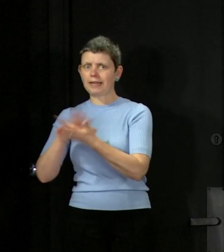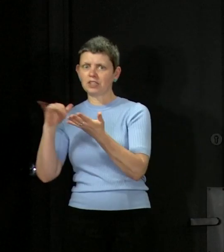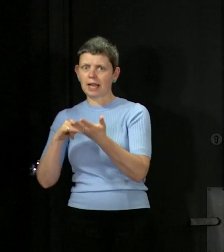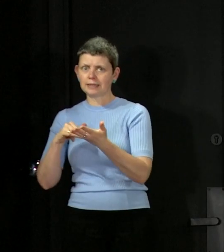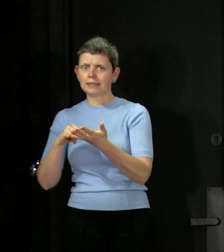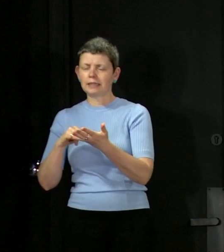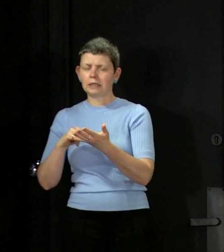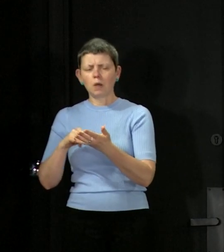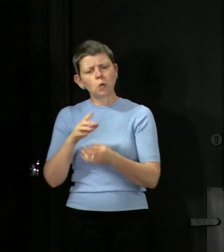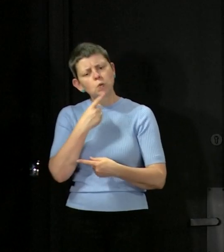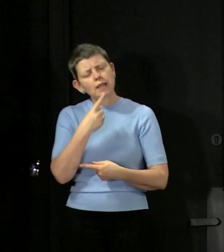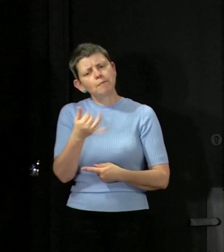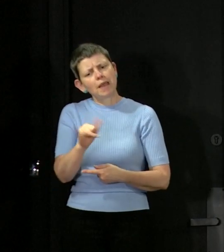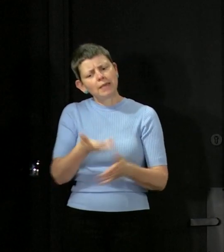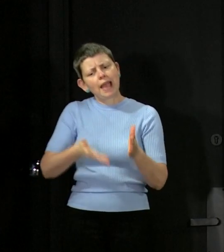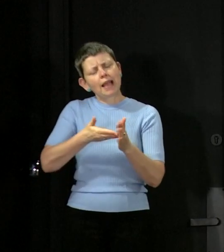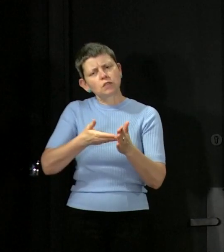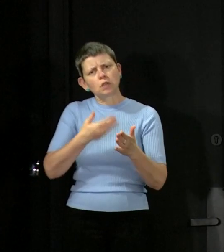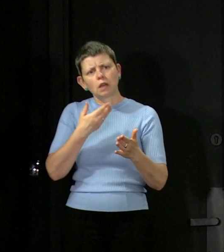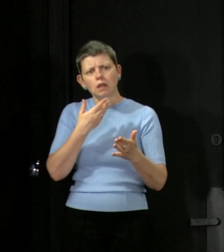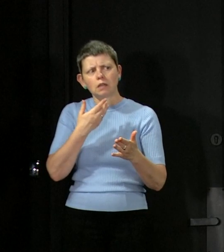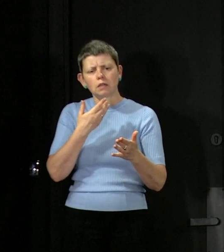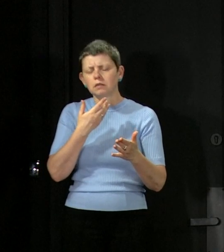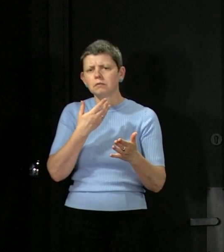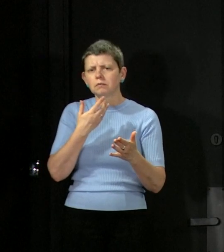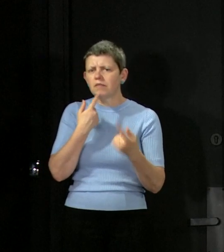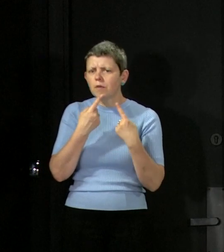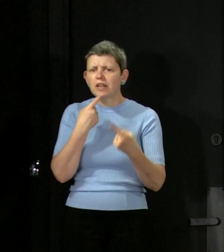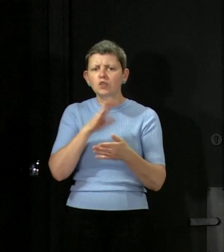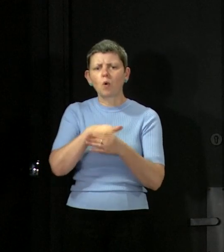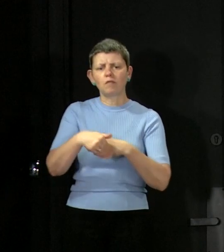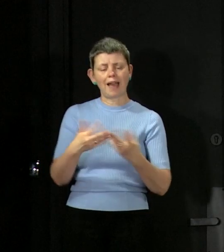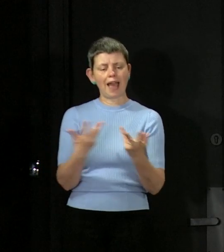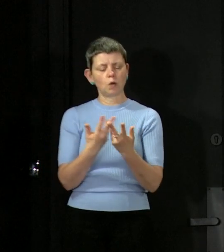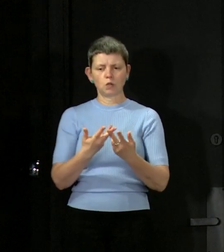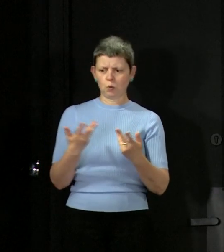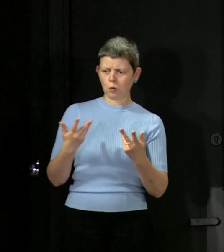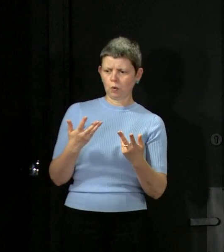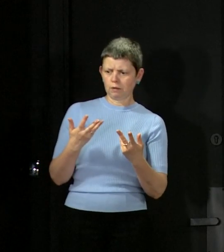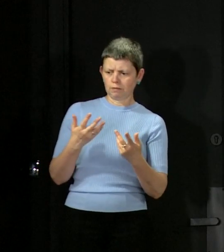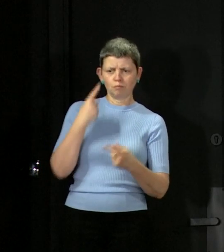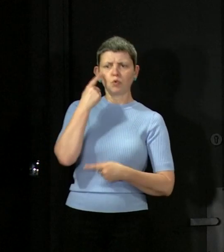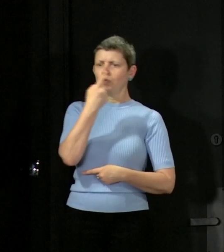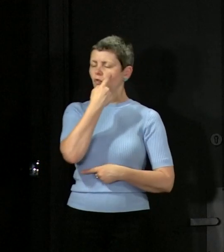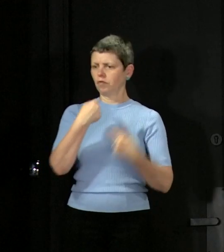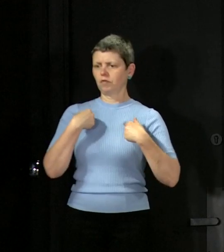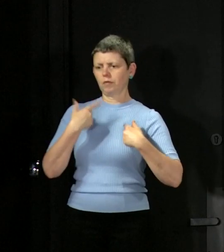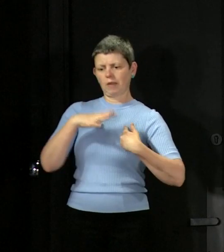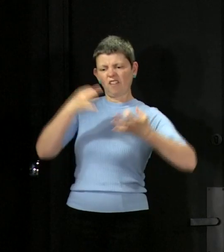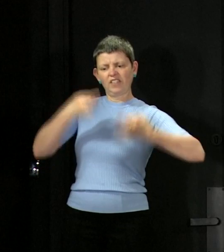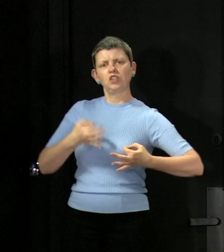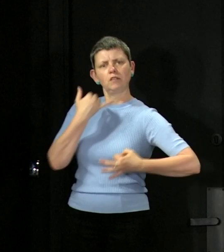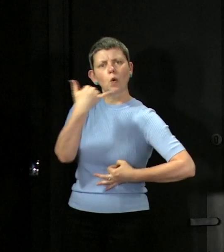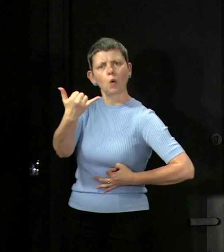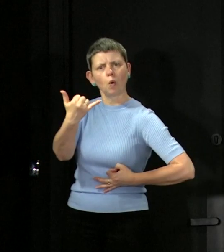there may be some more details on identity verification coming. I just wondered, have we got an update on that? What measures might be